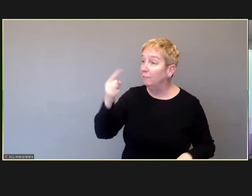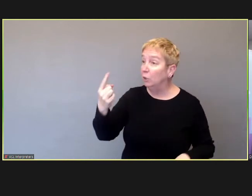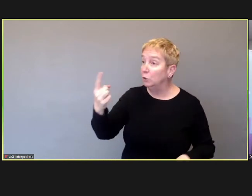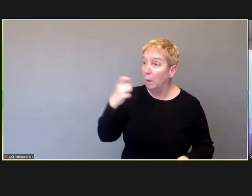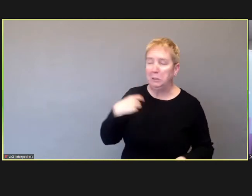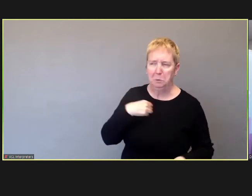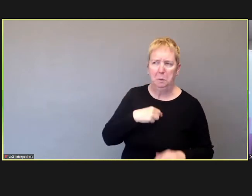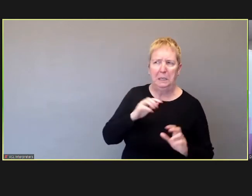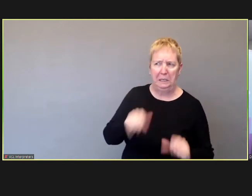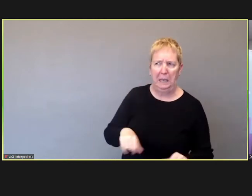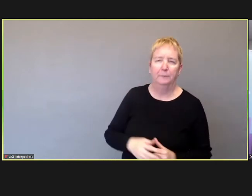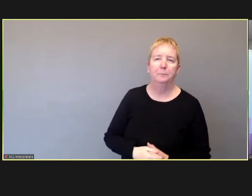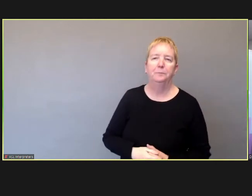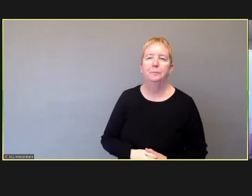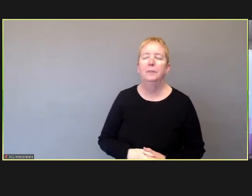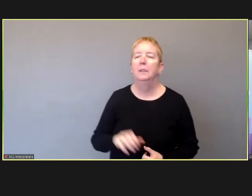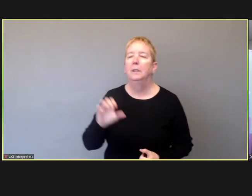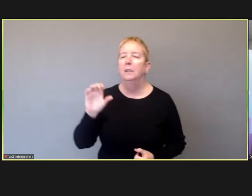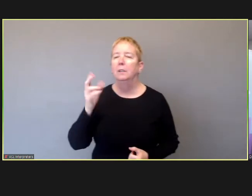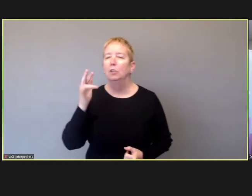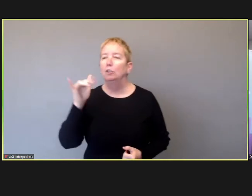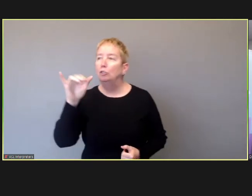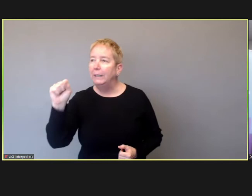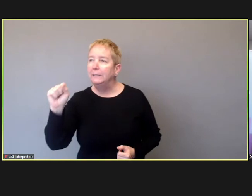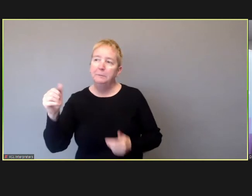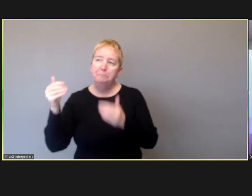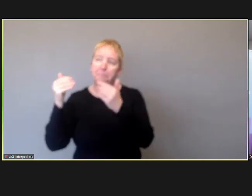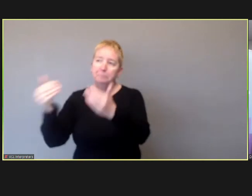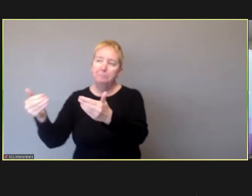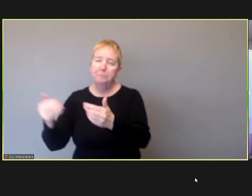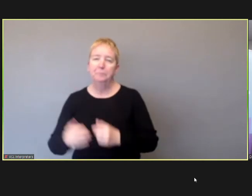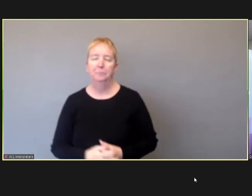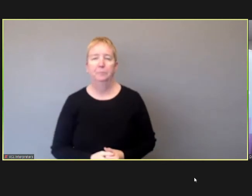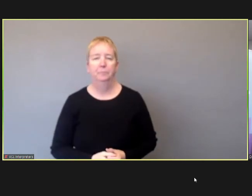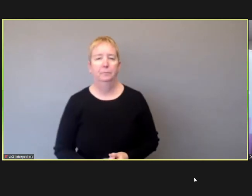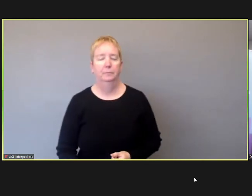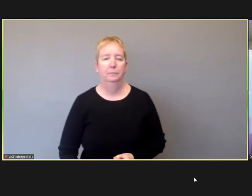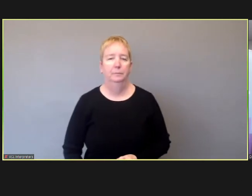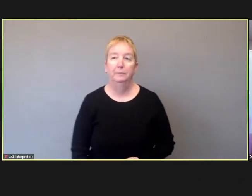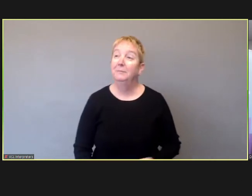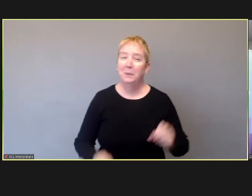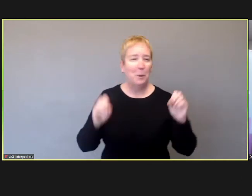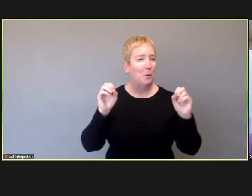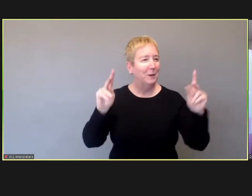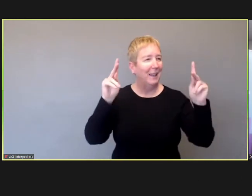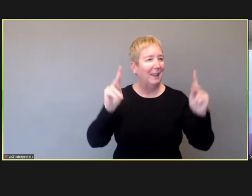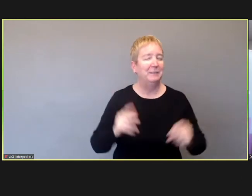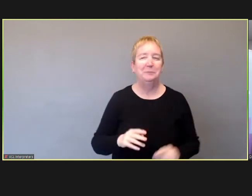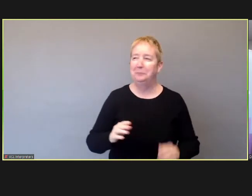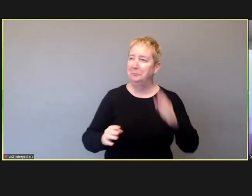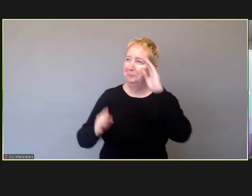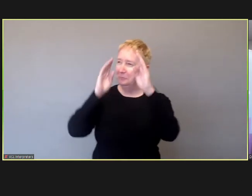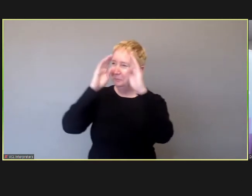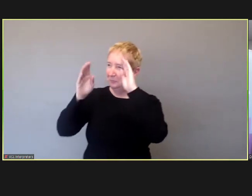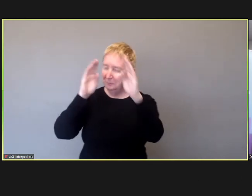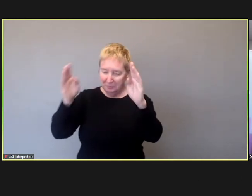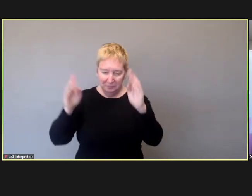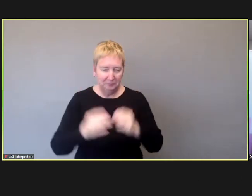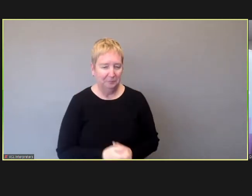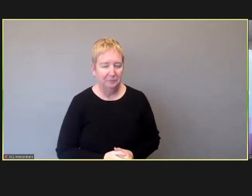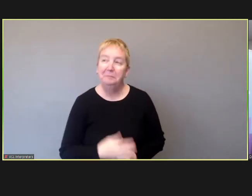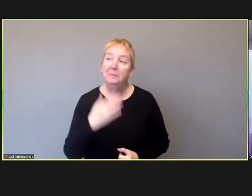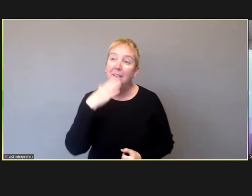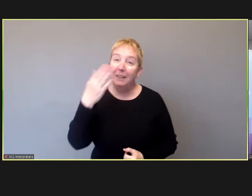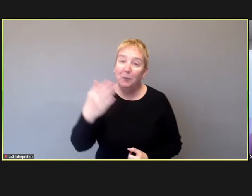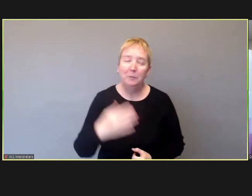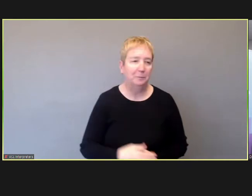take those. Chris, you should be able to unmute yourself. Okay. Hello. Thank you very much.